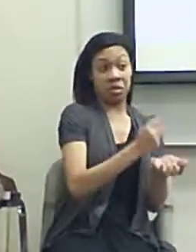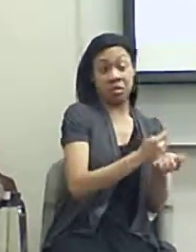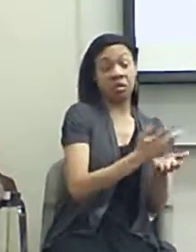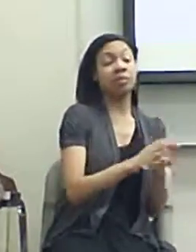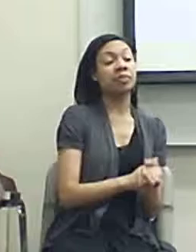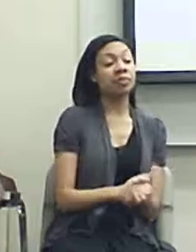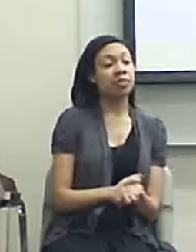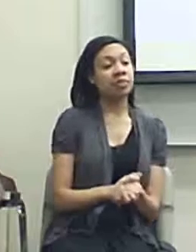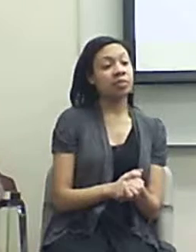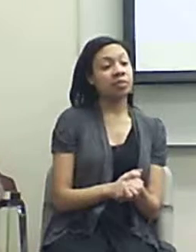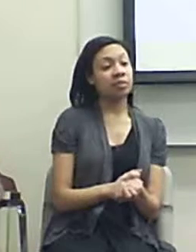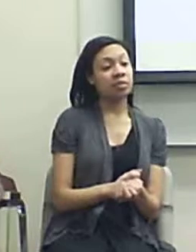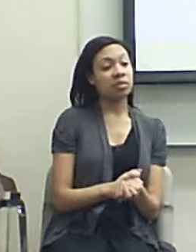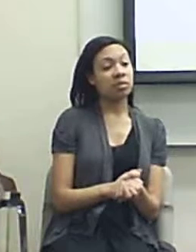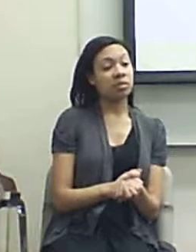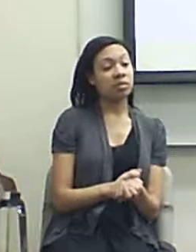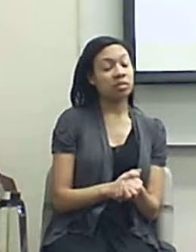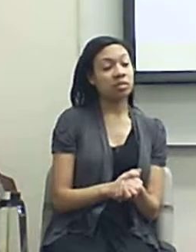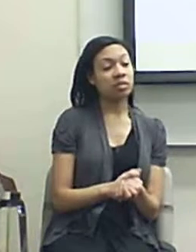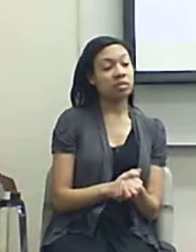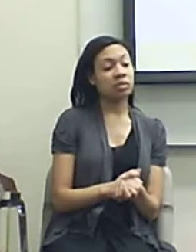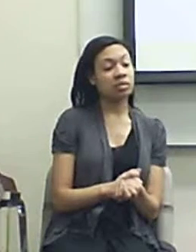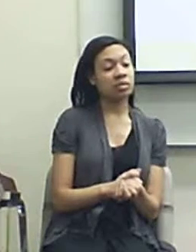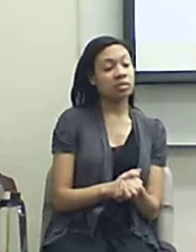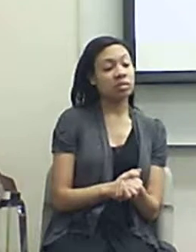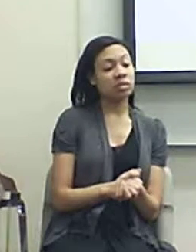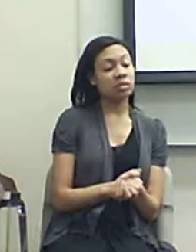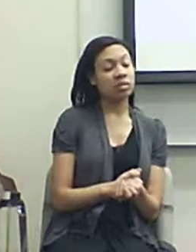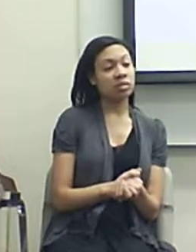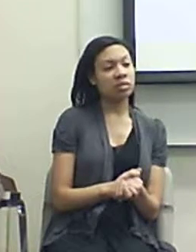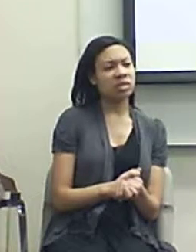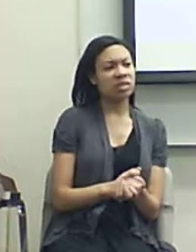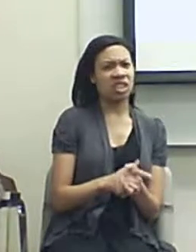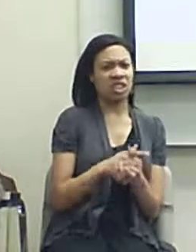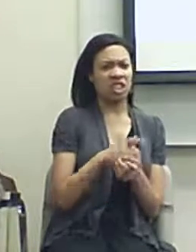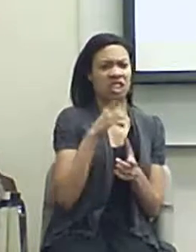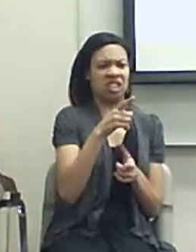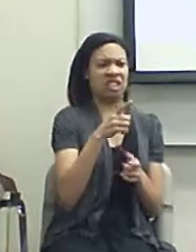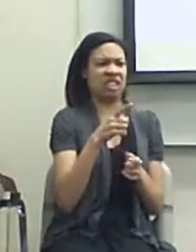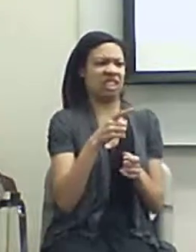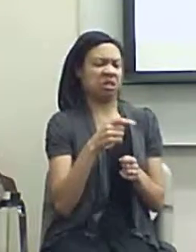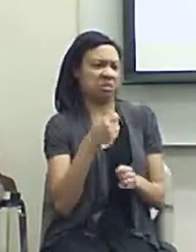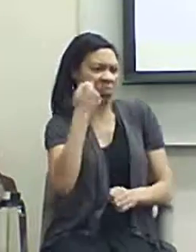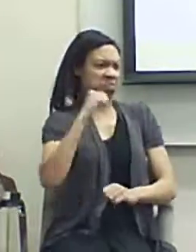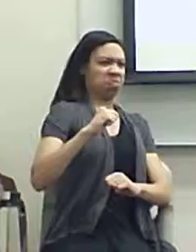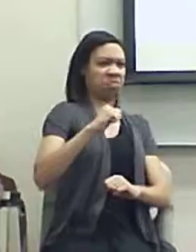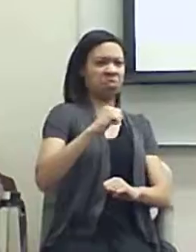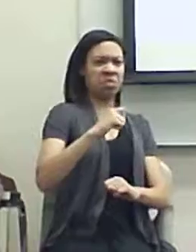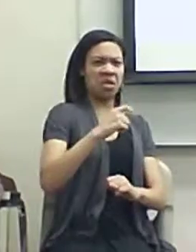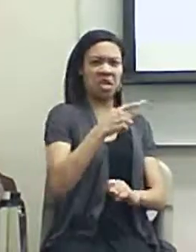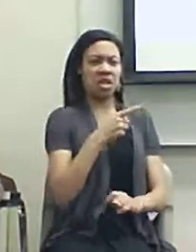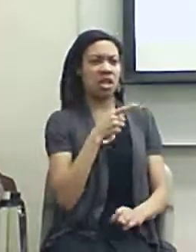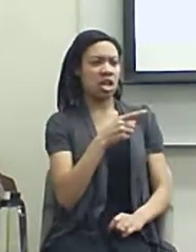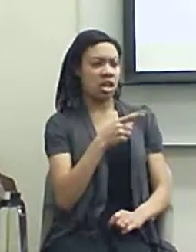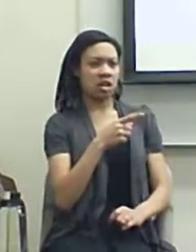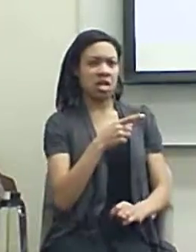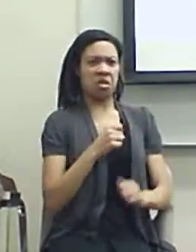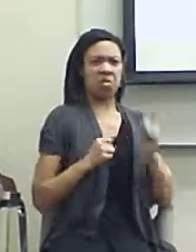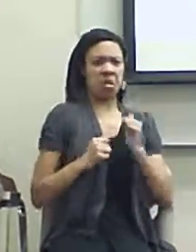oftentimes she is not. She's combative, but most of them are when they're manic, and that's how so many of them